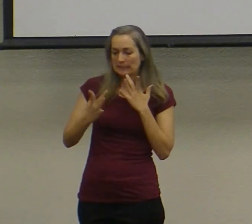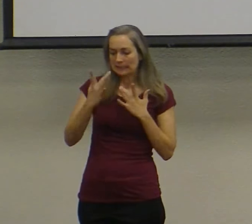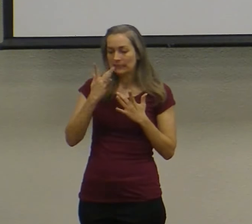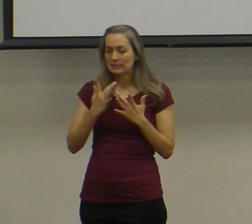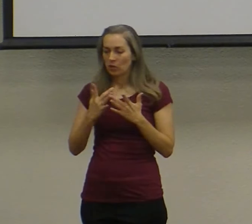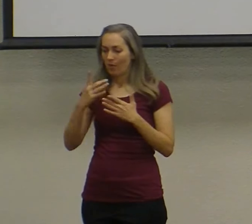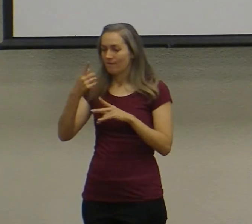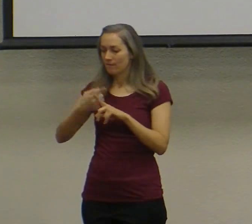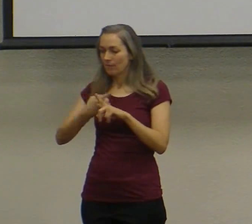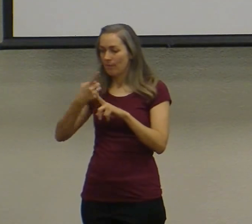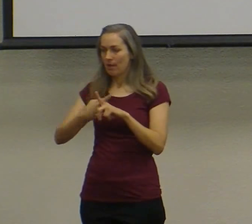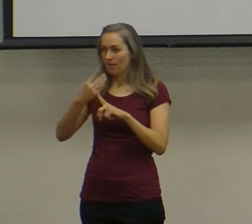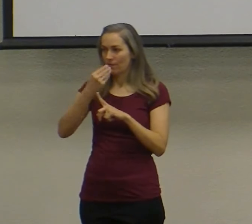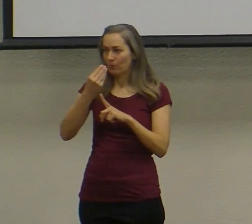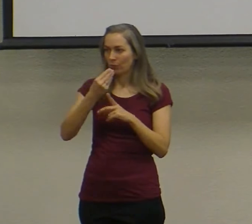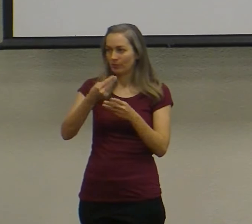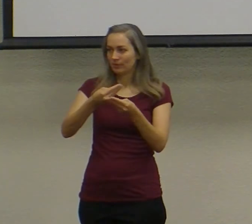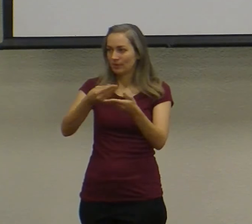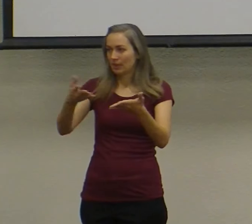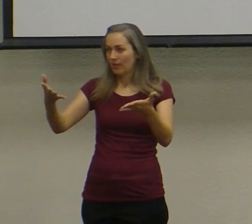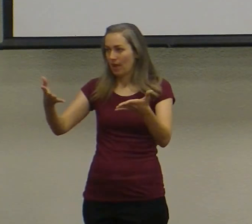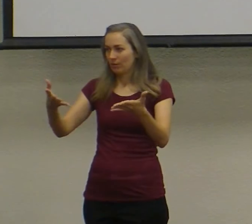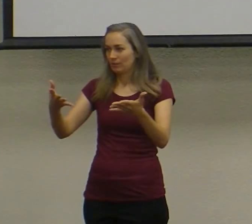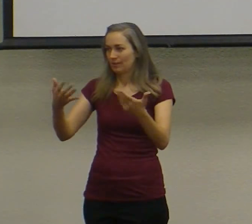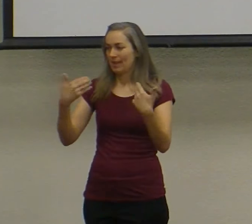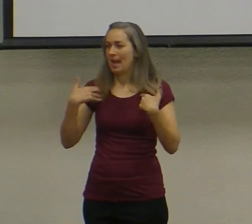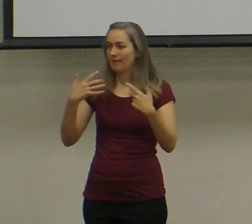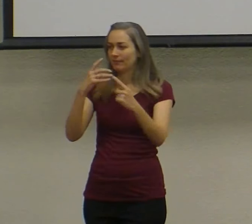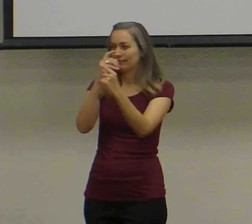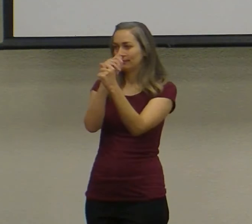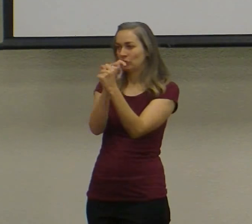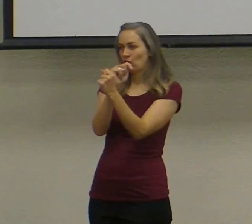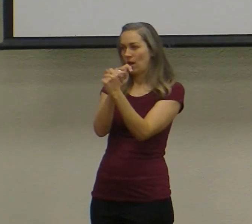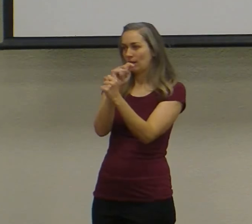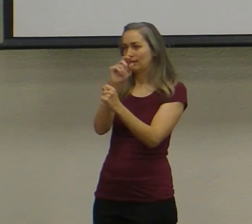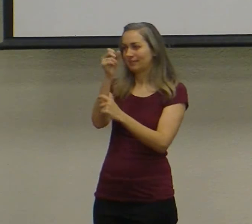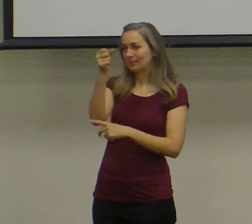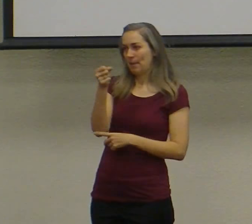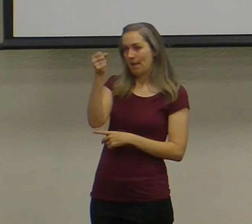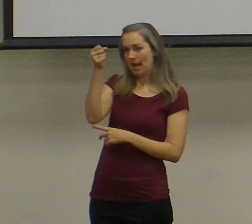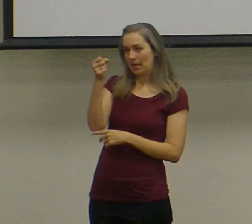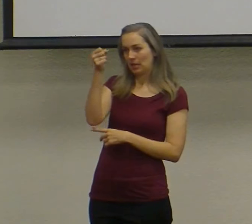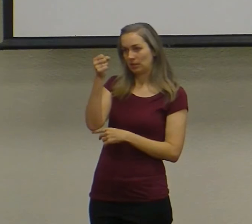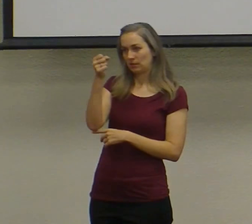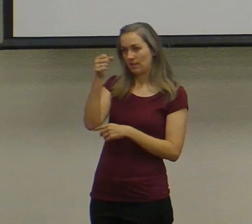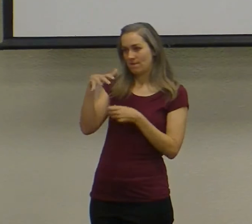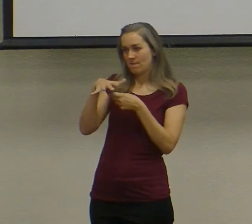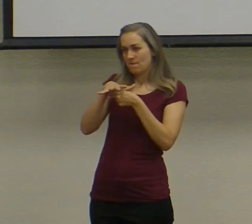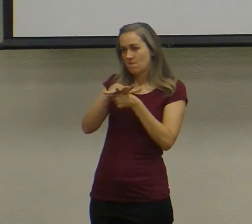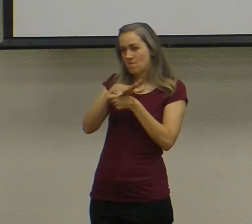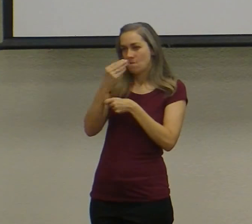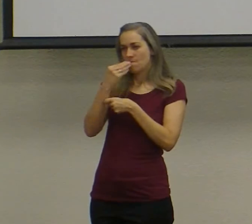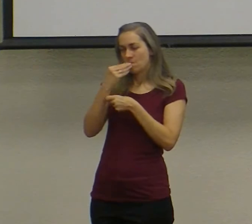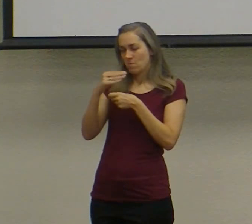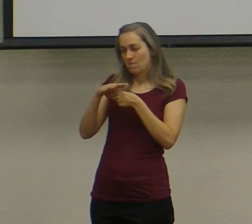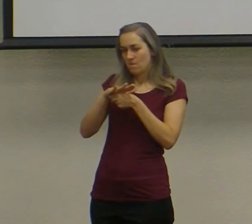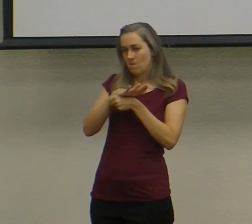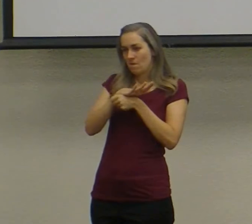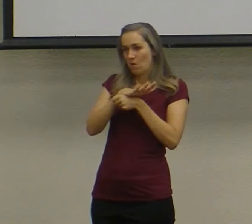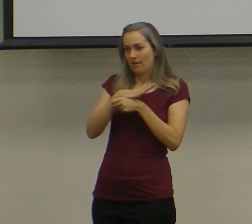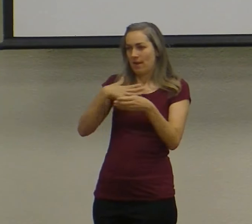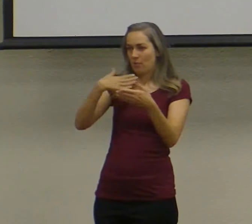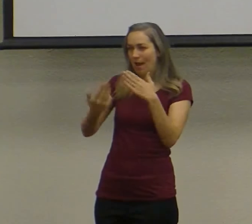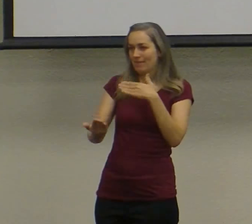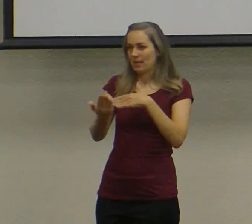They bring in a semi truck full of food. And so the congregation gets there in the morning, and we unload the pallets of